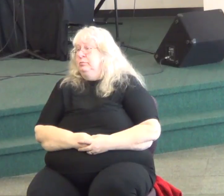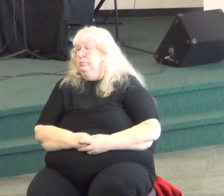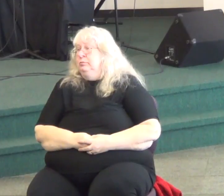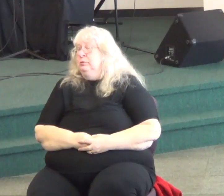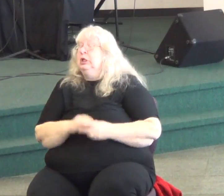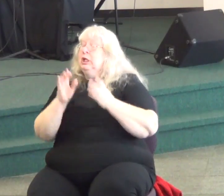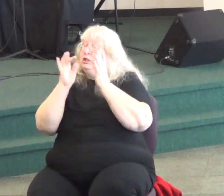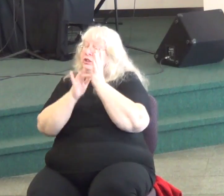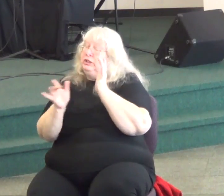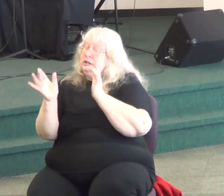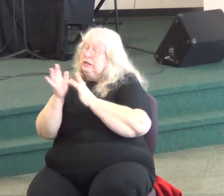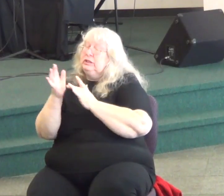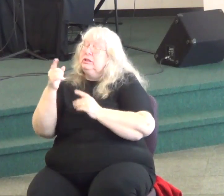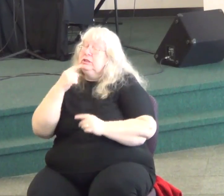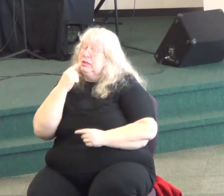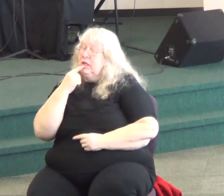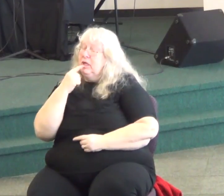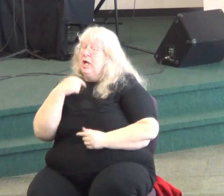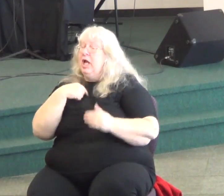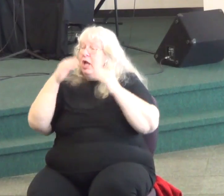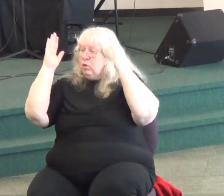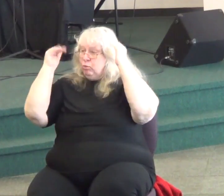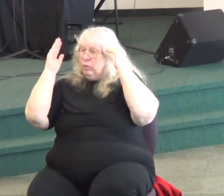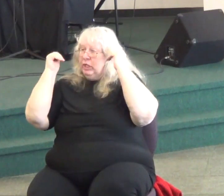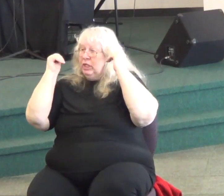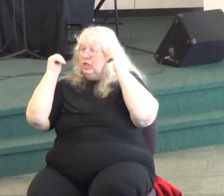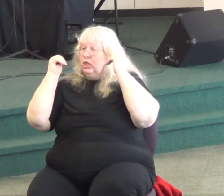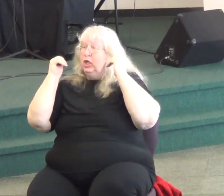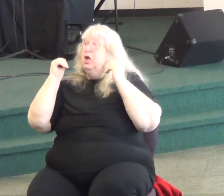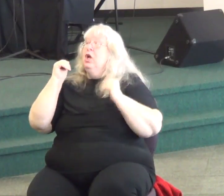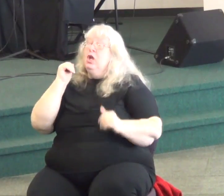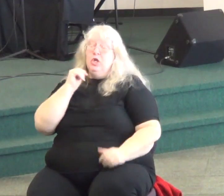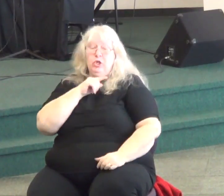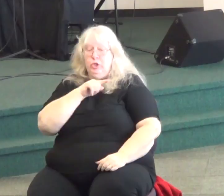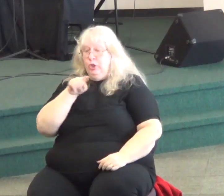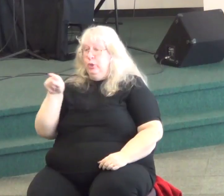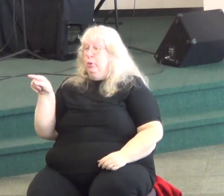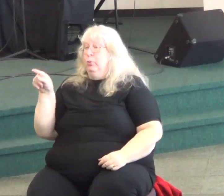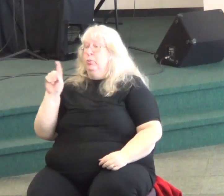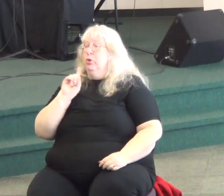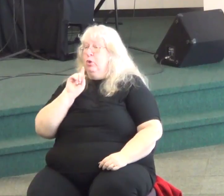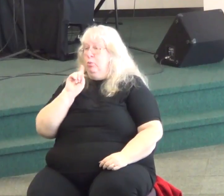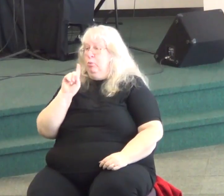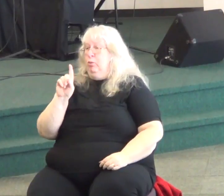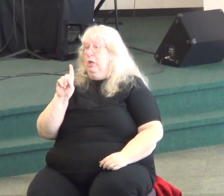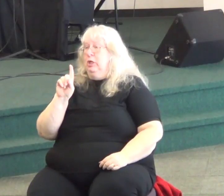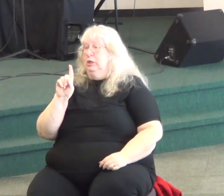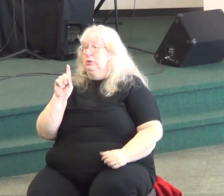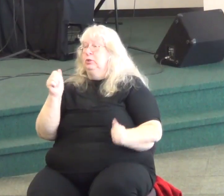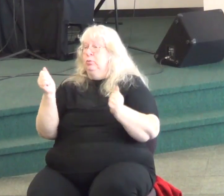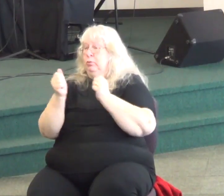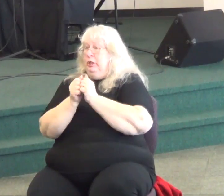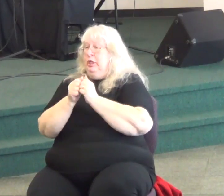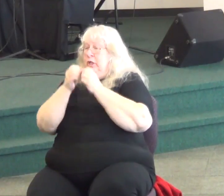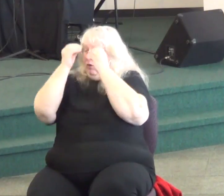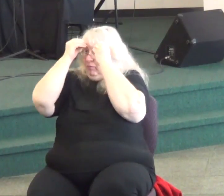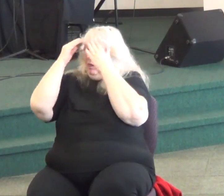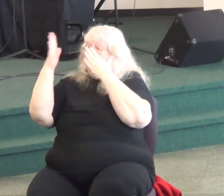Jesus said, I wish you were one as the Father and I are one. Unity. He